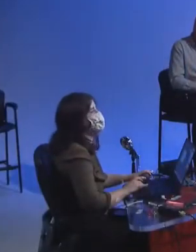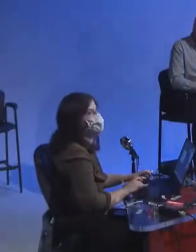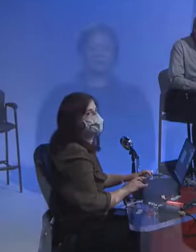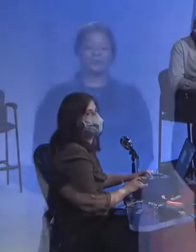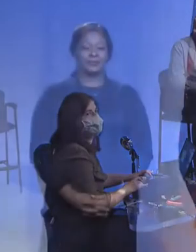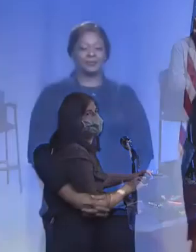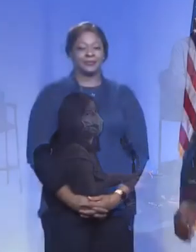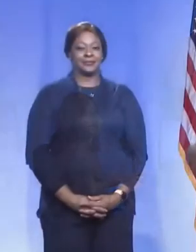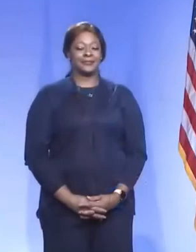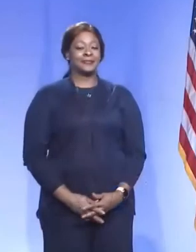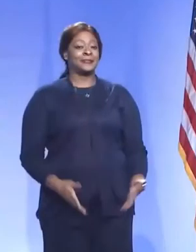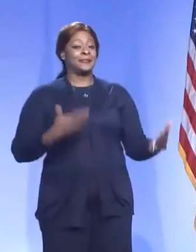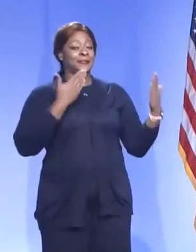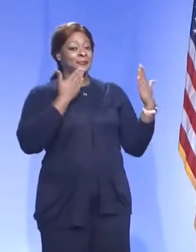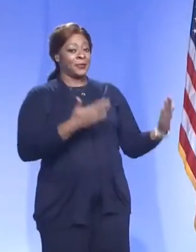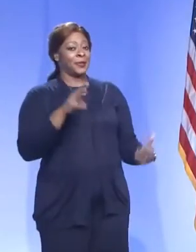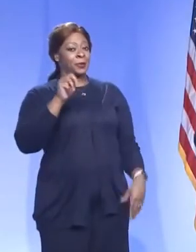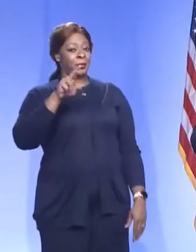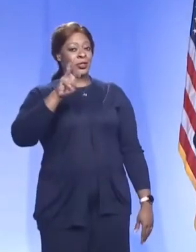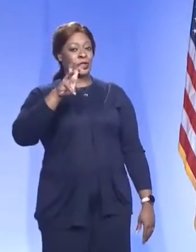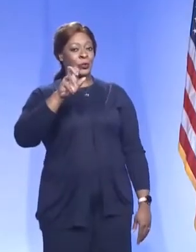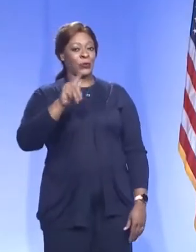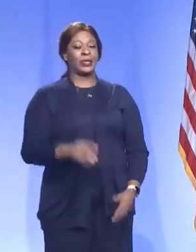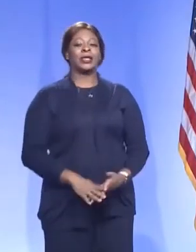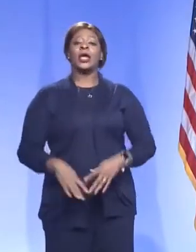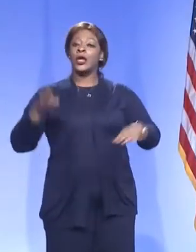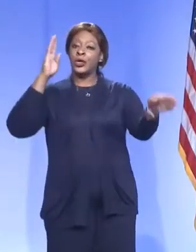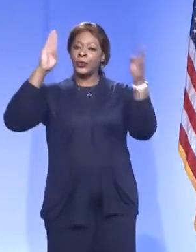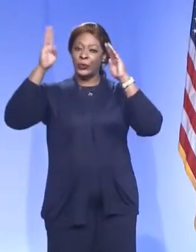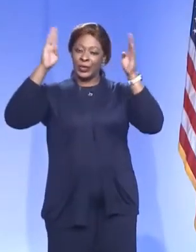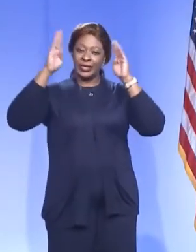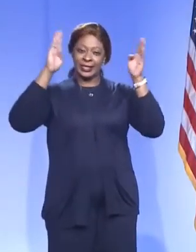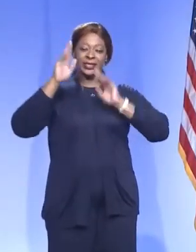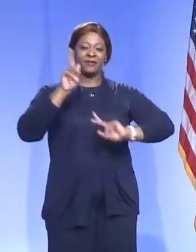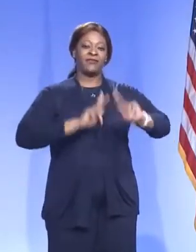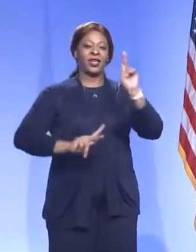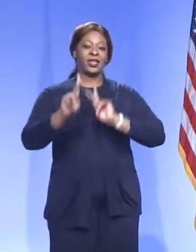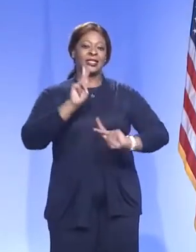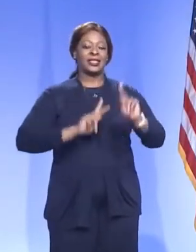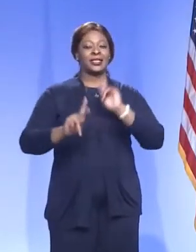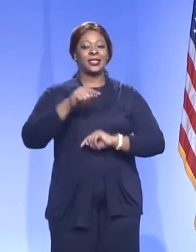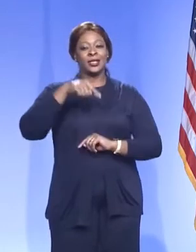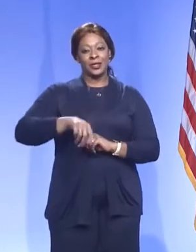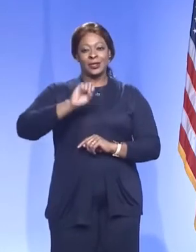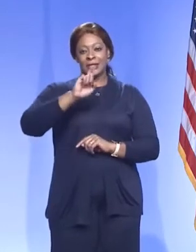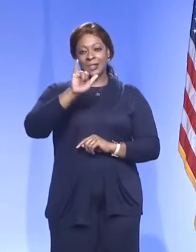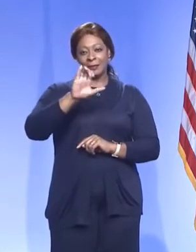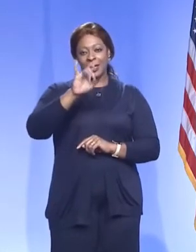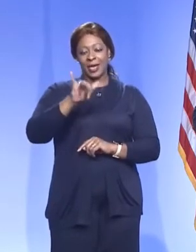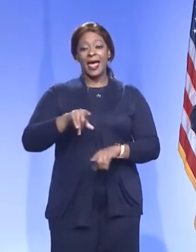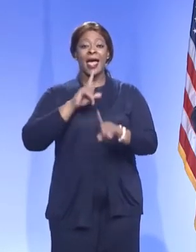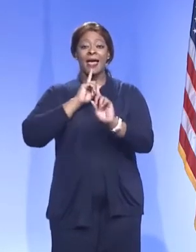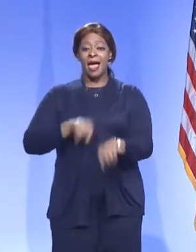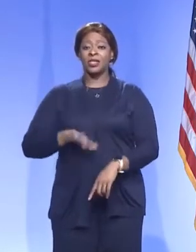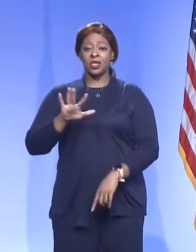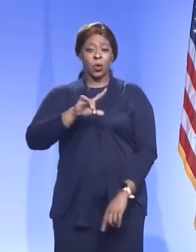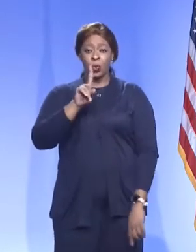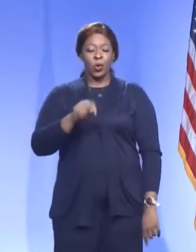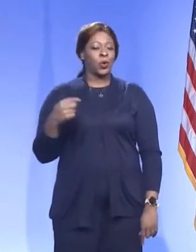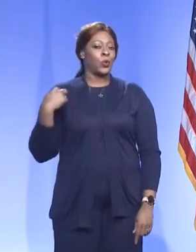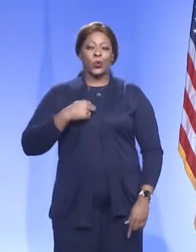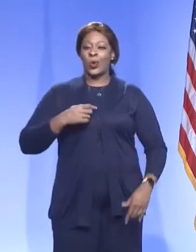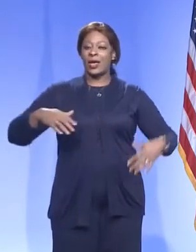districts have done? Thank you. I'm going to invite Dr. Randolph to come and speak to the issue of athletics because he's been involved in more of those